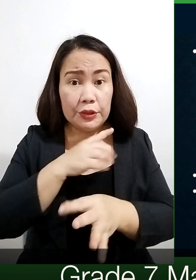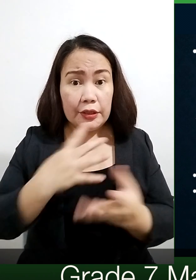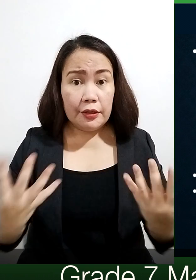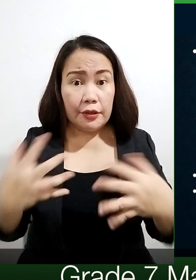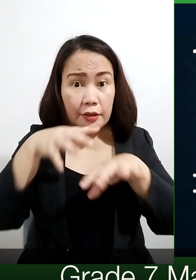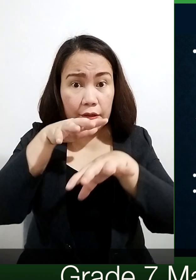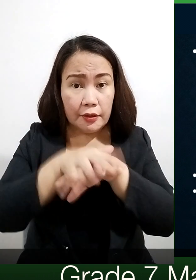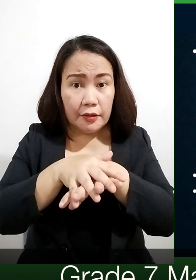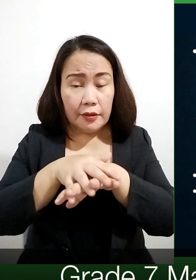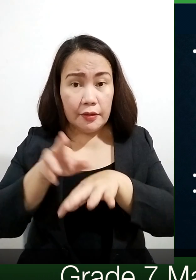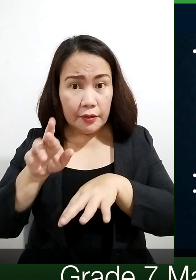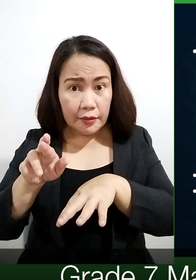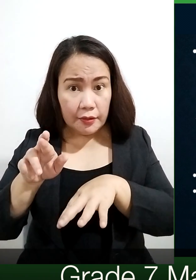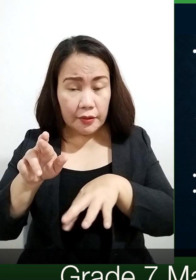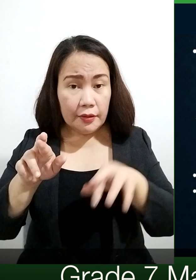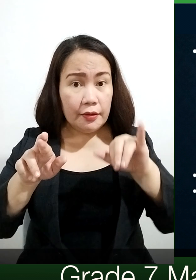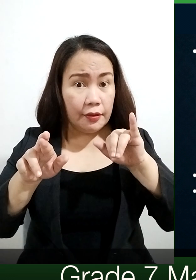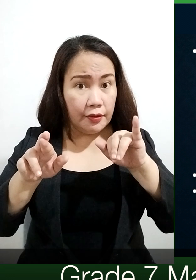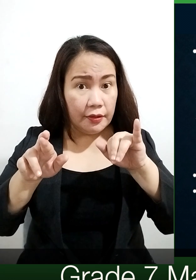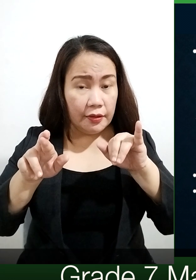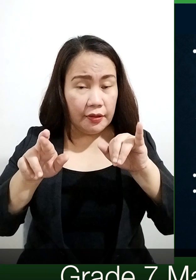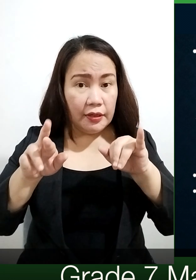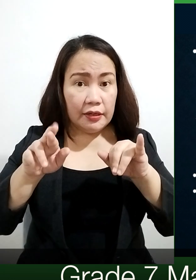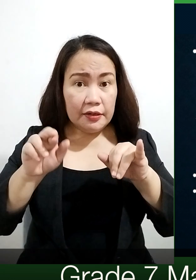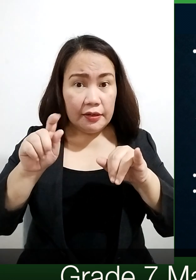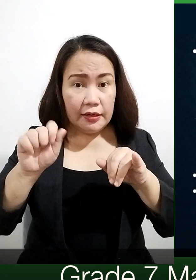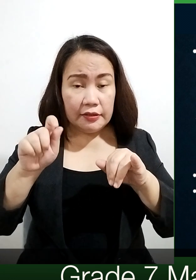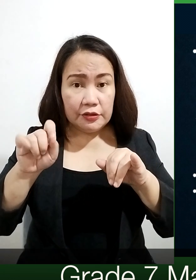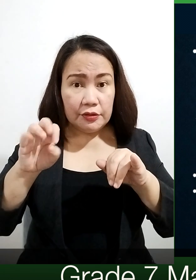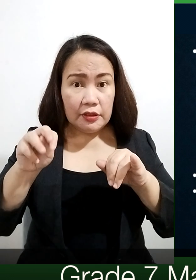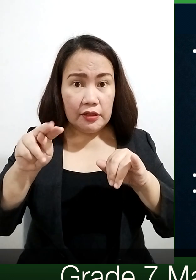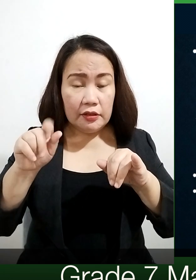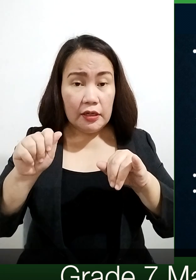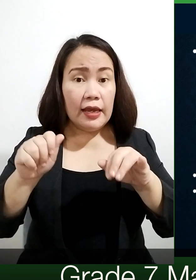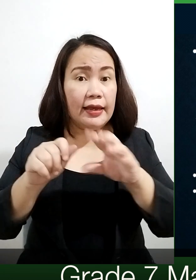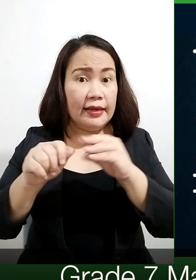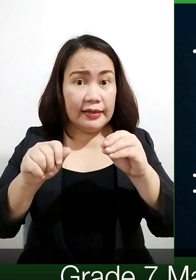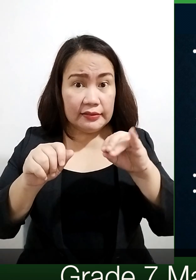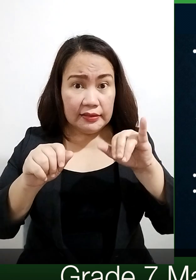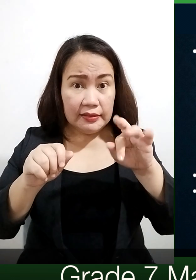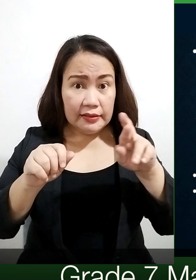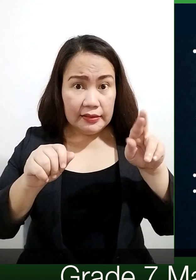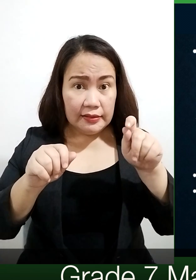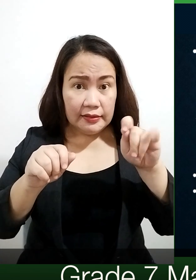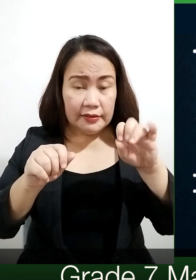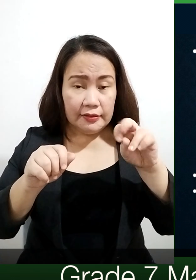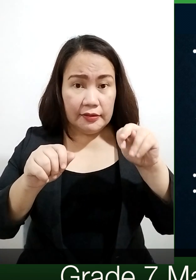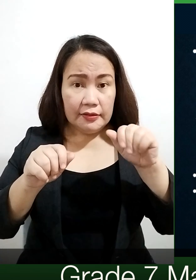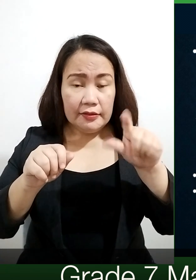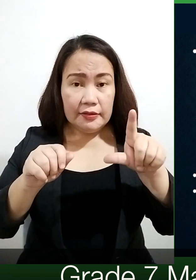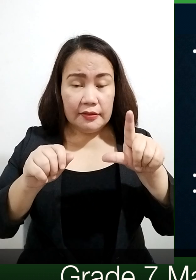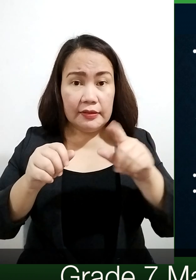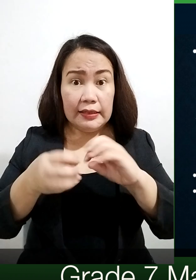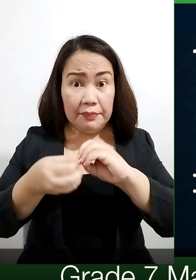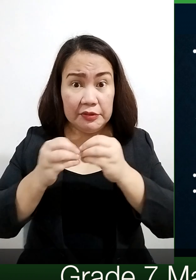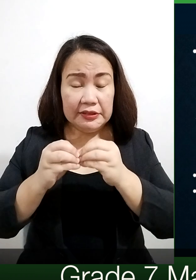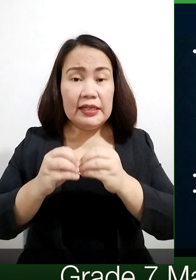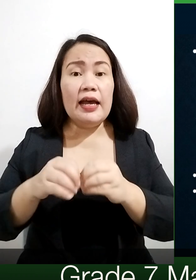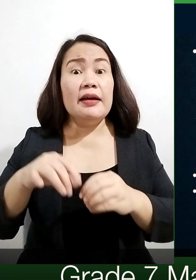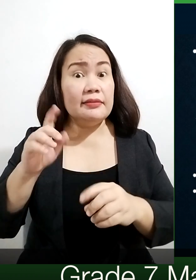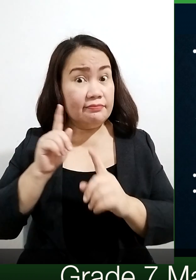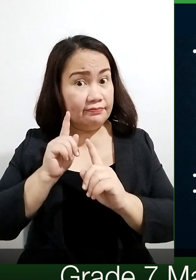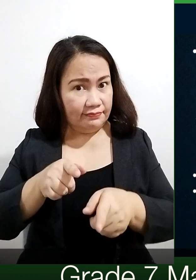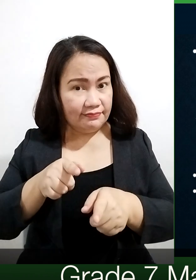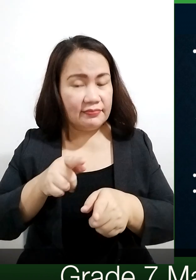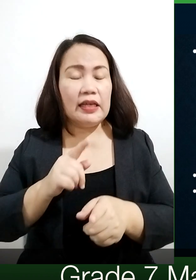will combine, if we will be combining rational and irrational numbers, ang magiging sagot ba ay